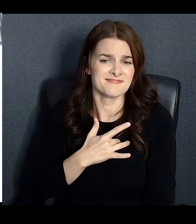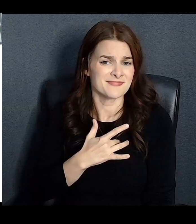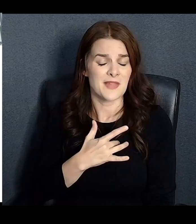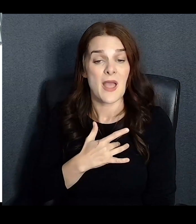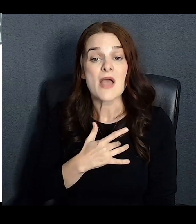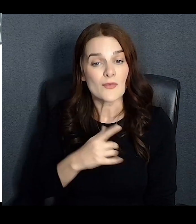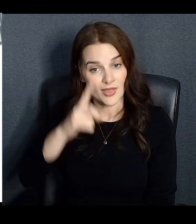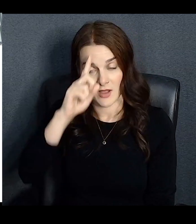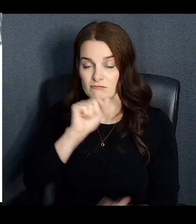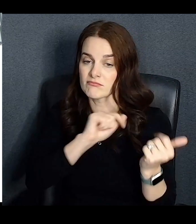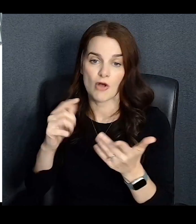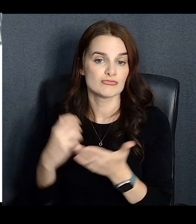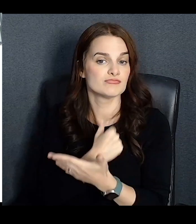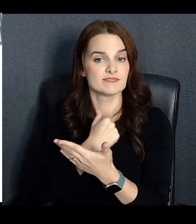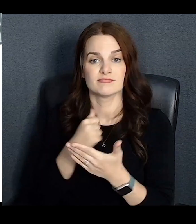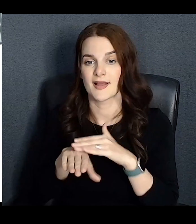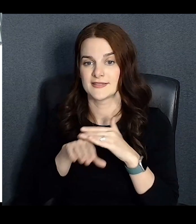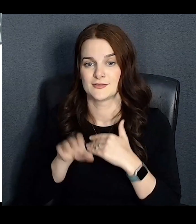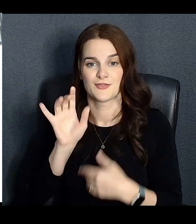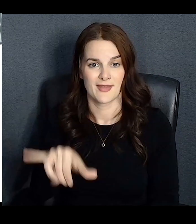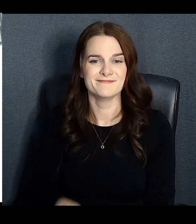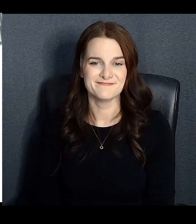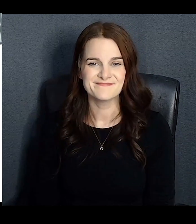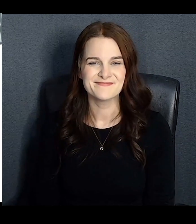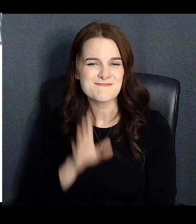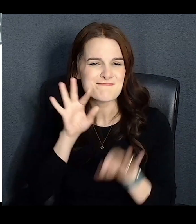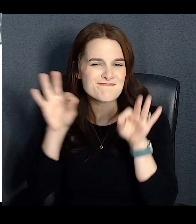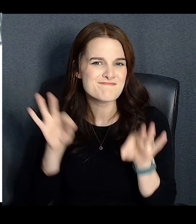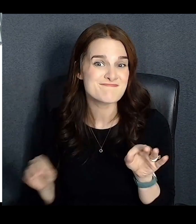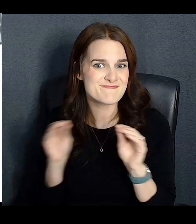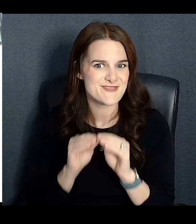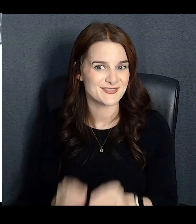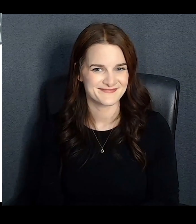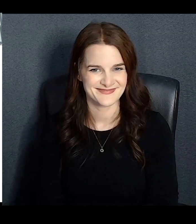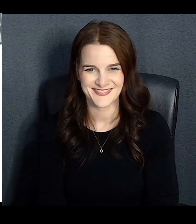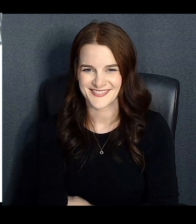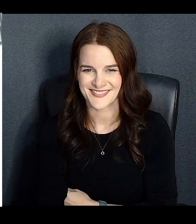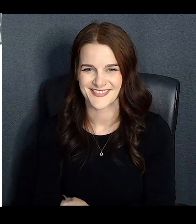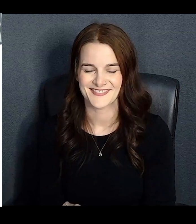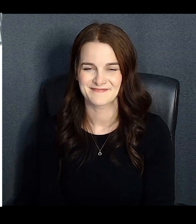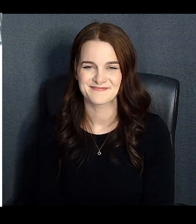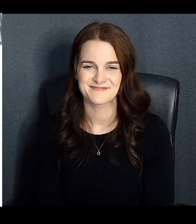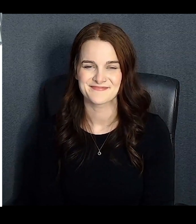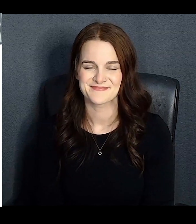think everyone deserves access to. So let's talk more about that.